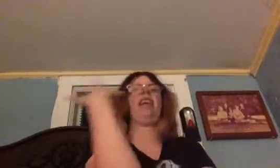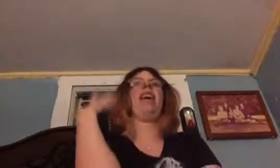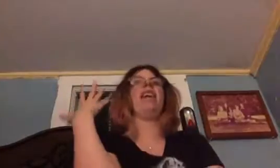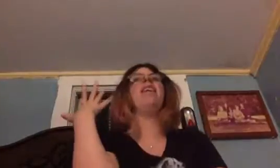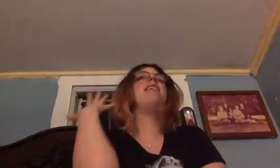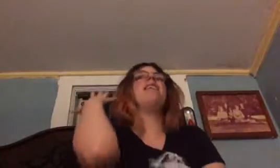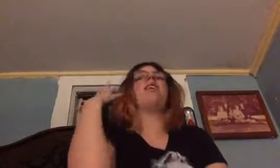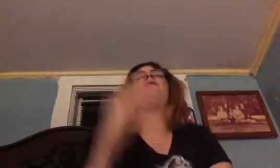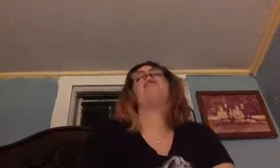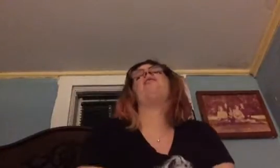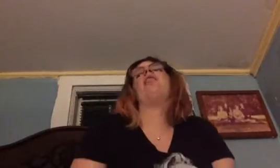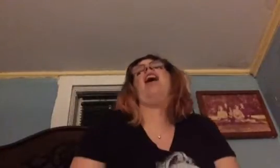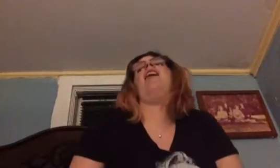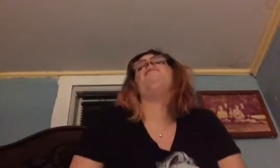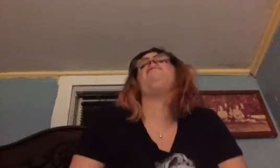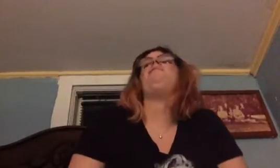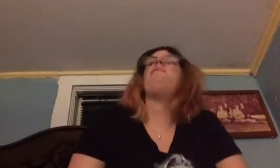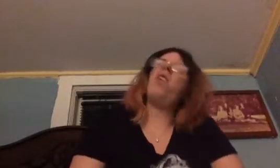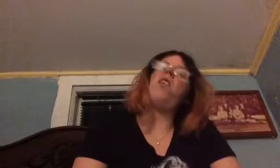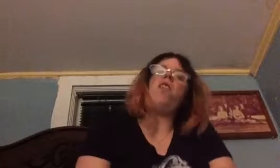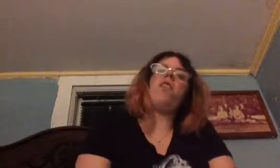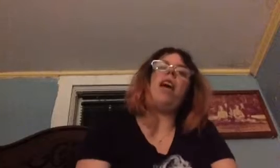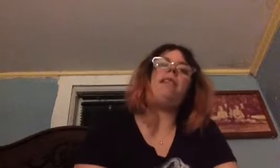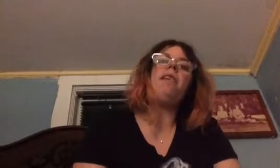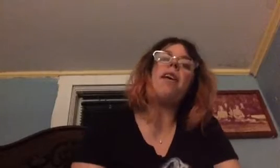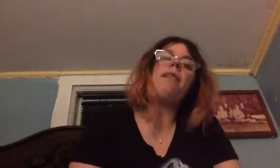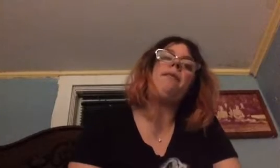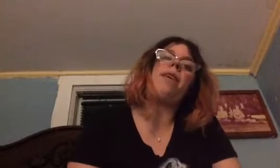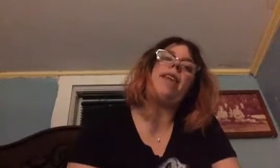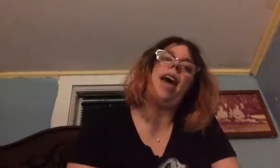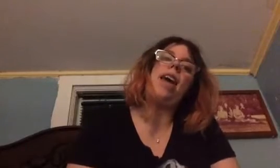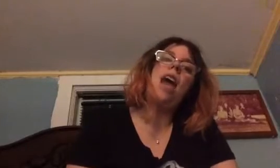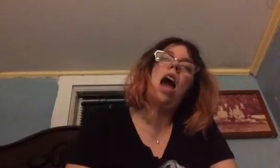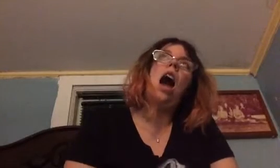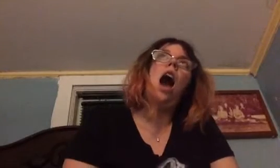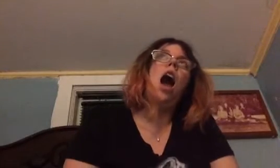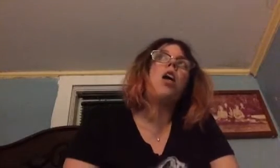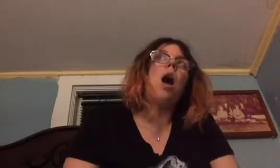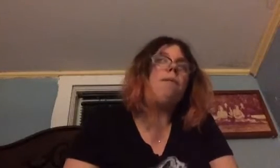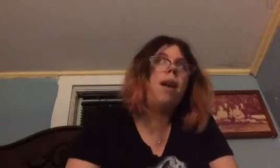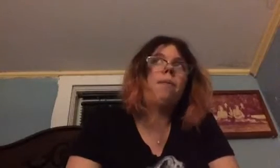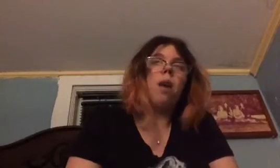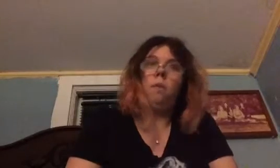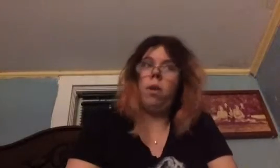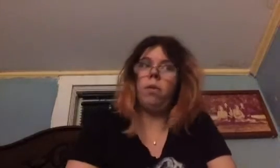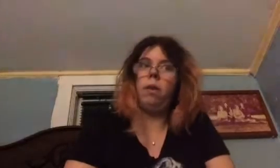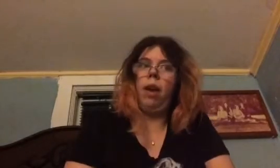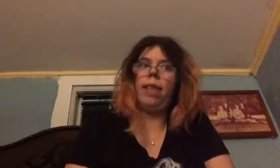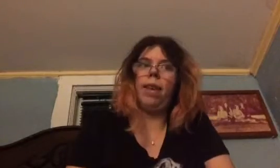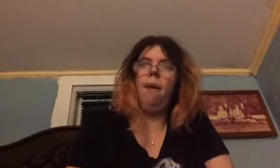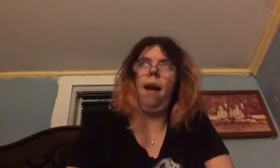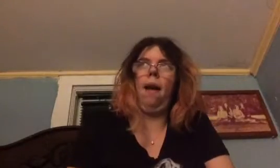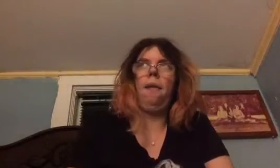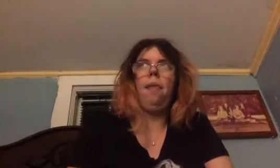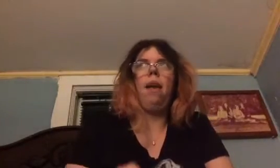like I get confused. So yeah, that's all I can really say. comment down below which one you guys like better.